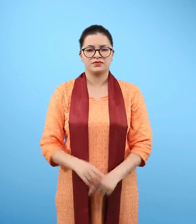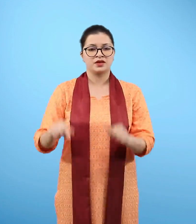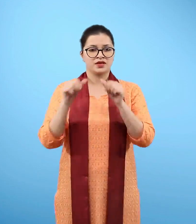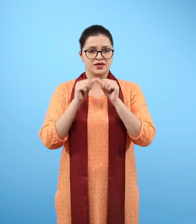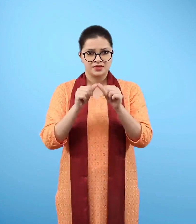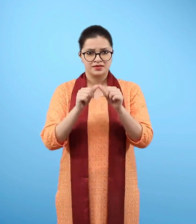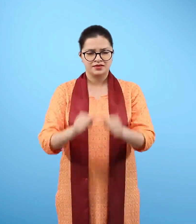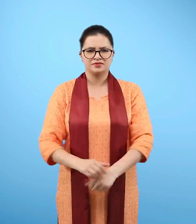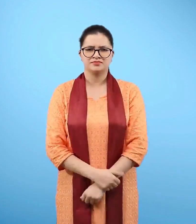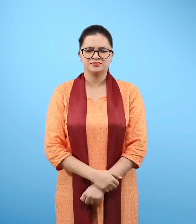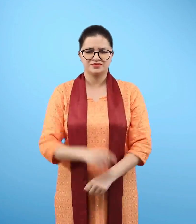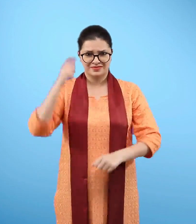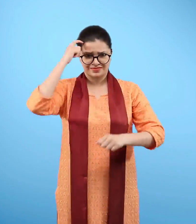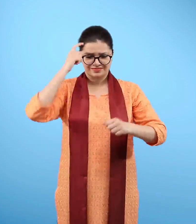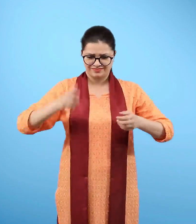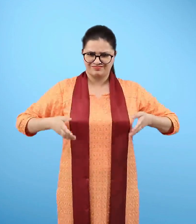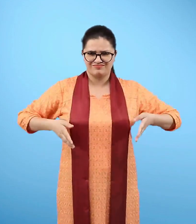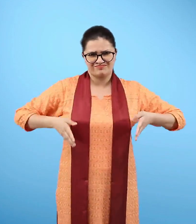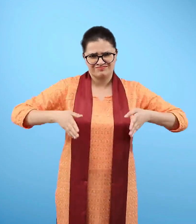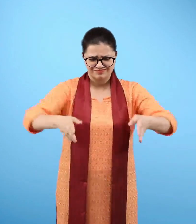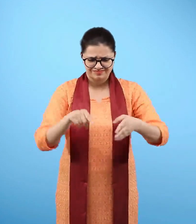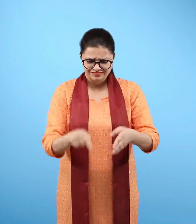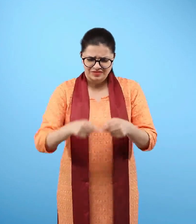A. Which of these is the longest road?